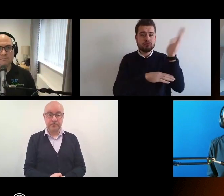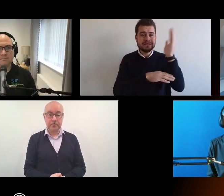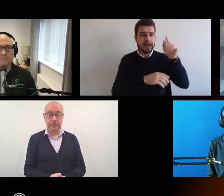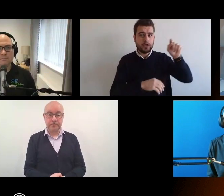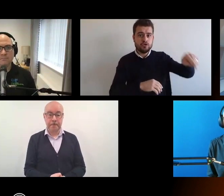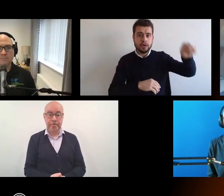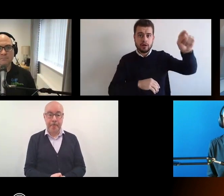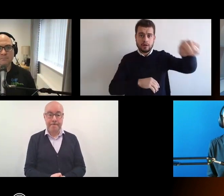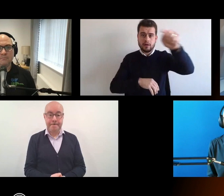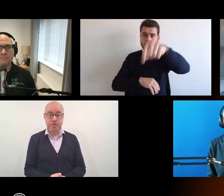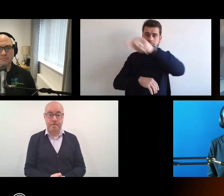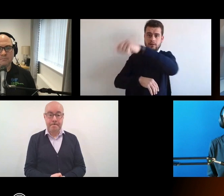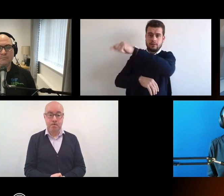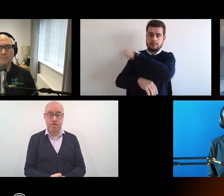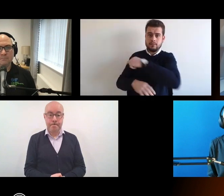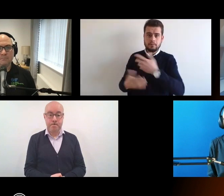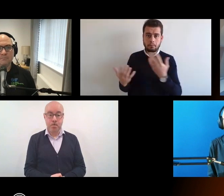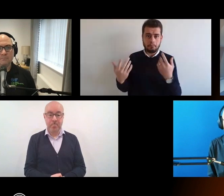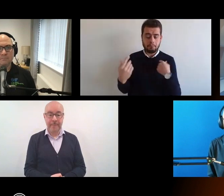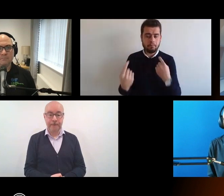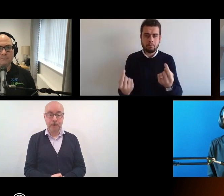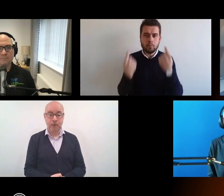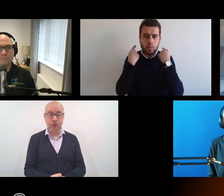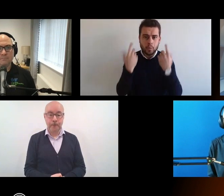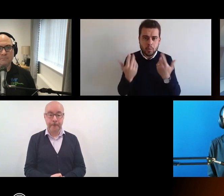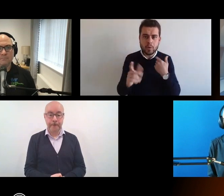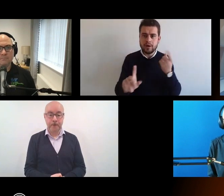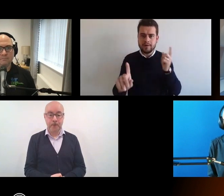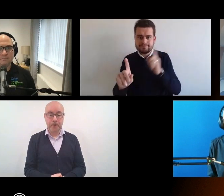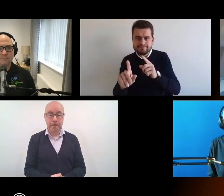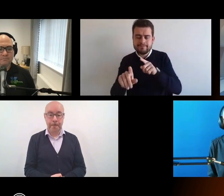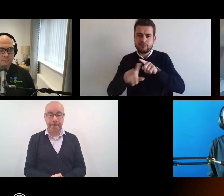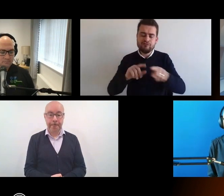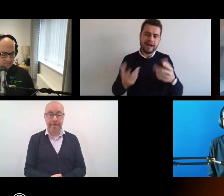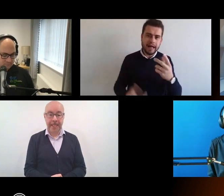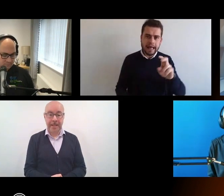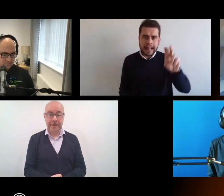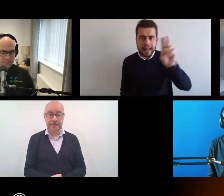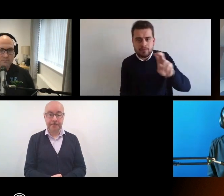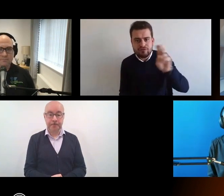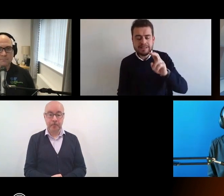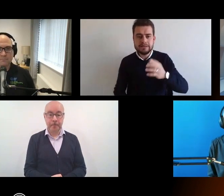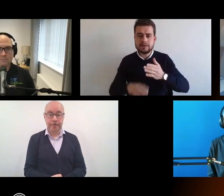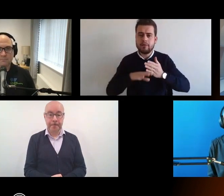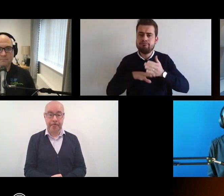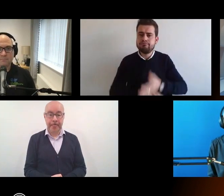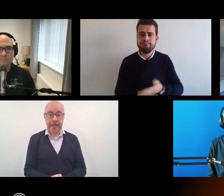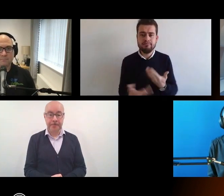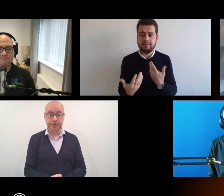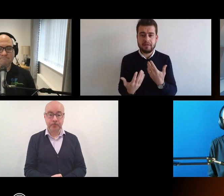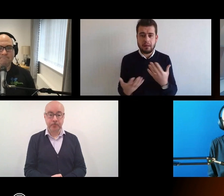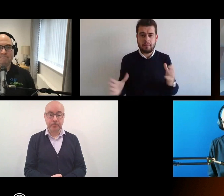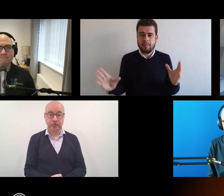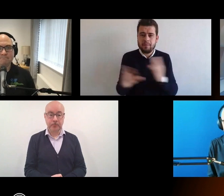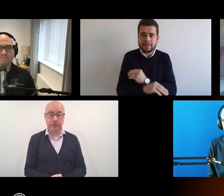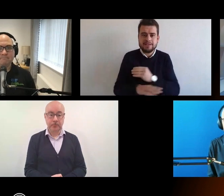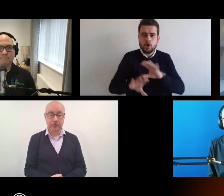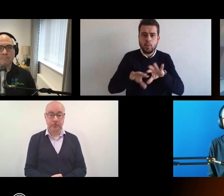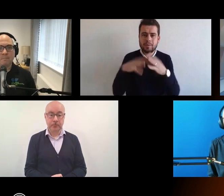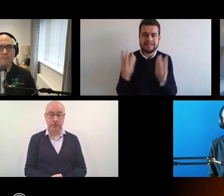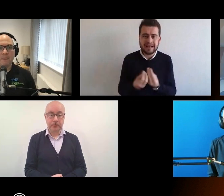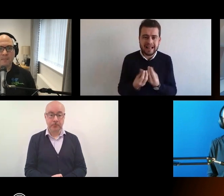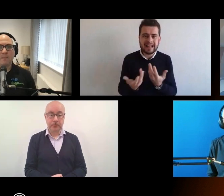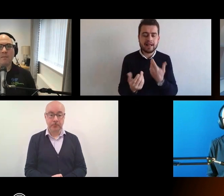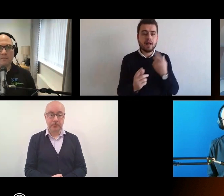And so I went. And I did enjoy tasting the wine, but all the presentations, I had no access to it. I tried to lip read and it was